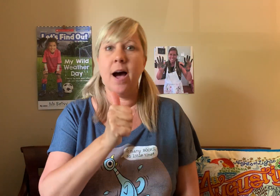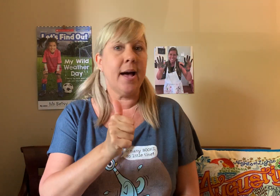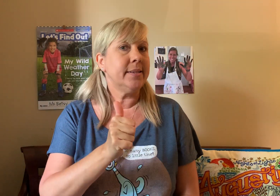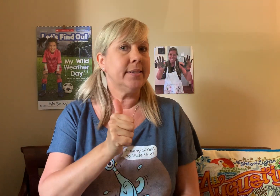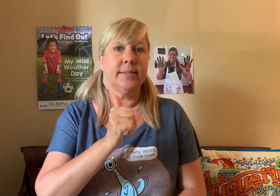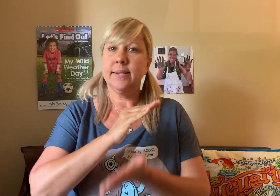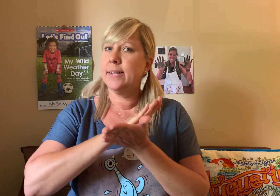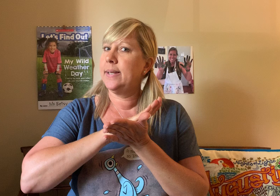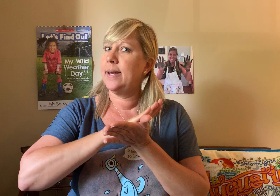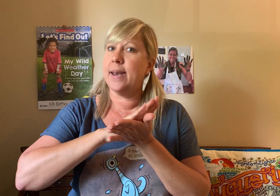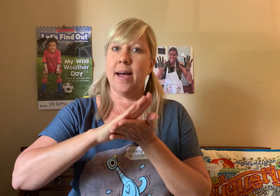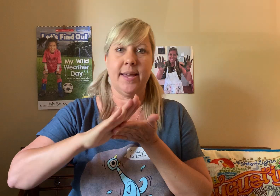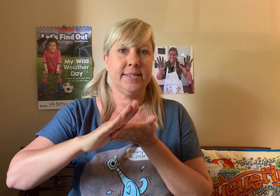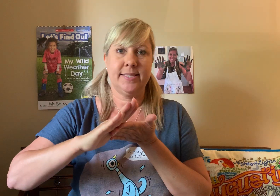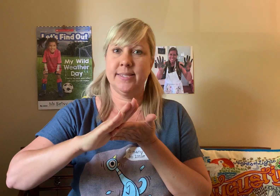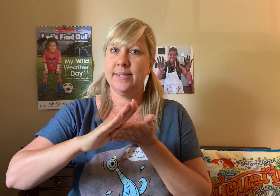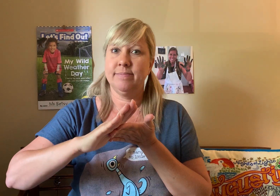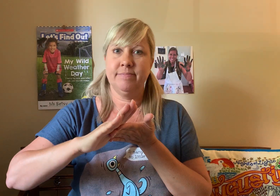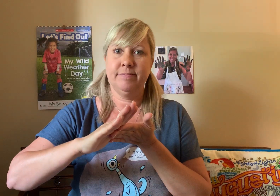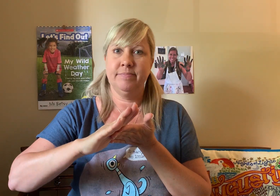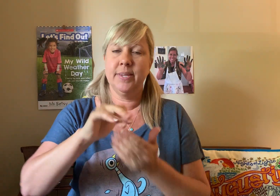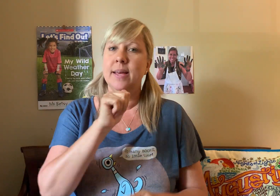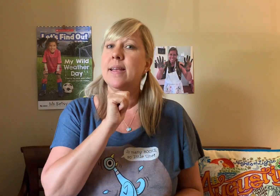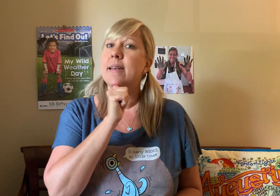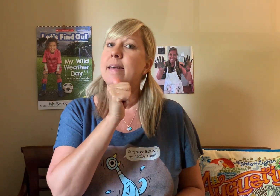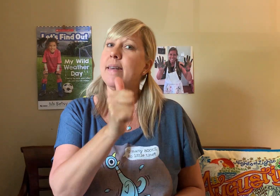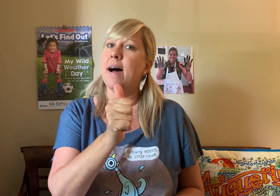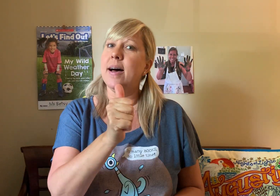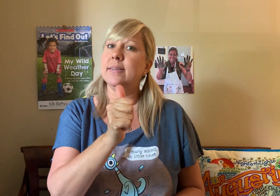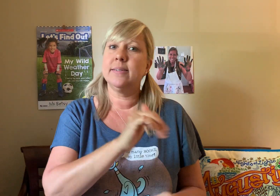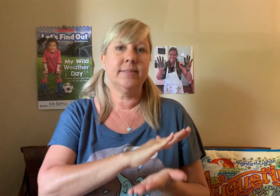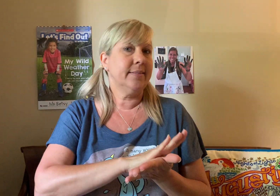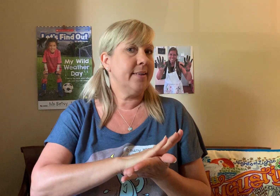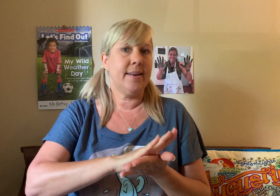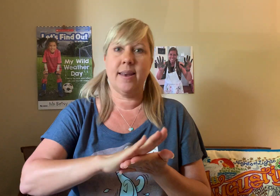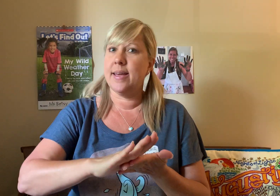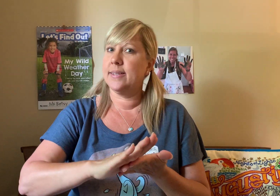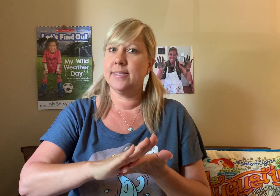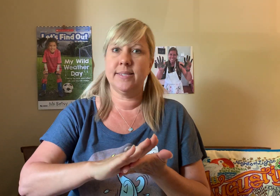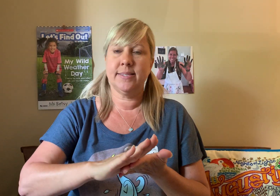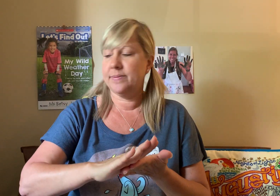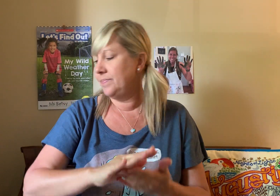Not nice. Not nice.